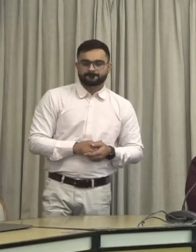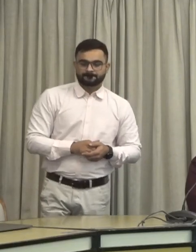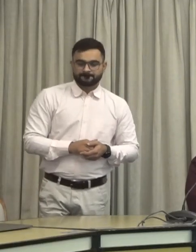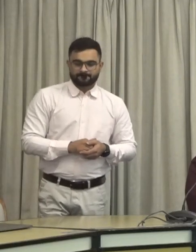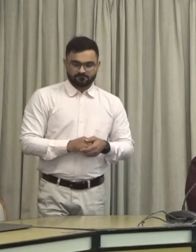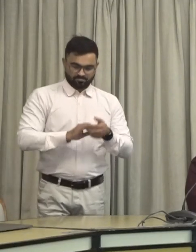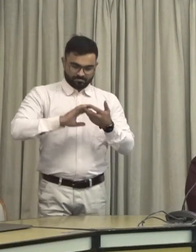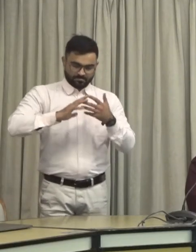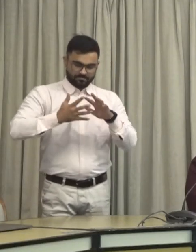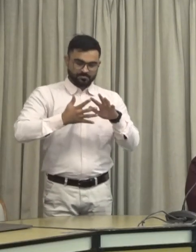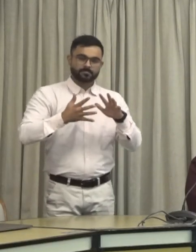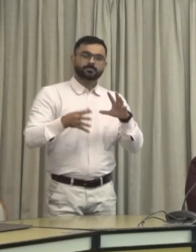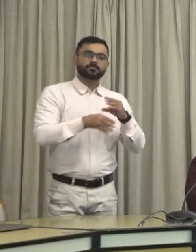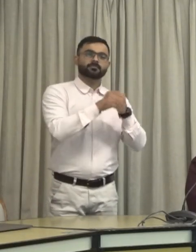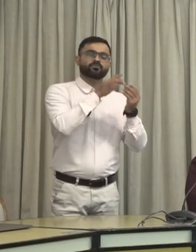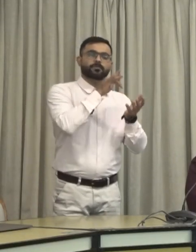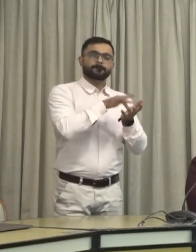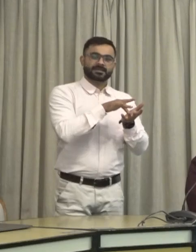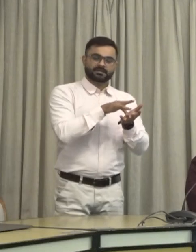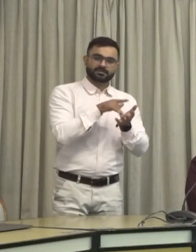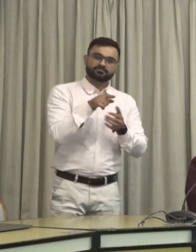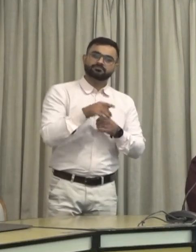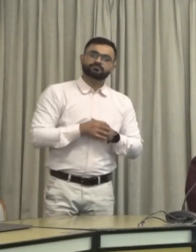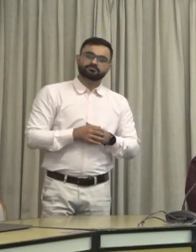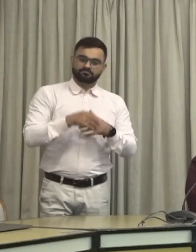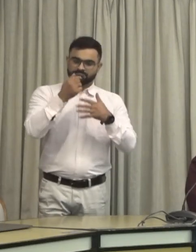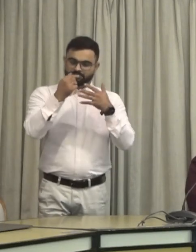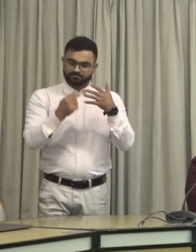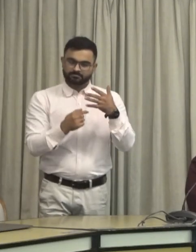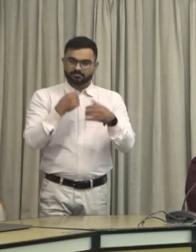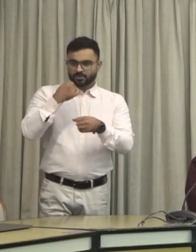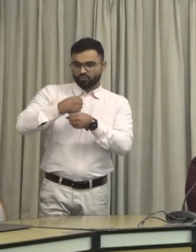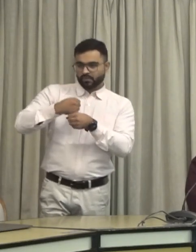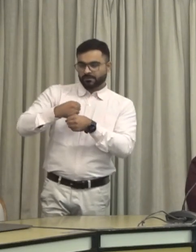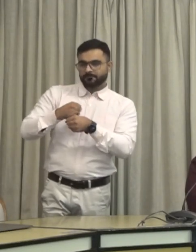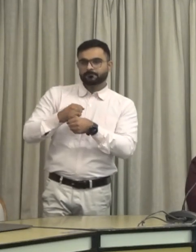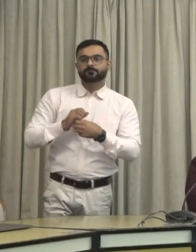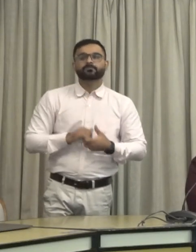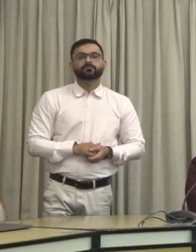So if the mechanisms are in place and there is guideline from the government, there is a